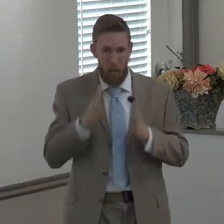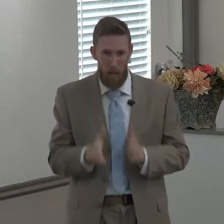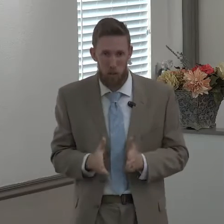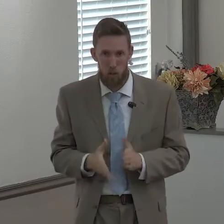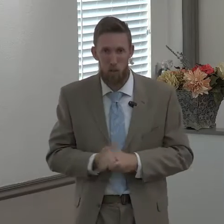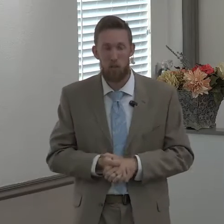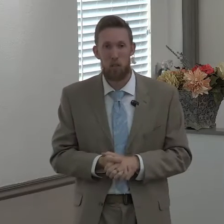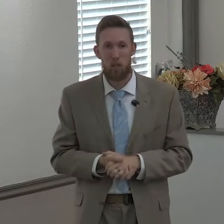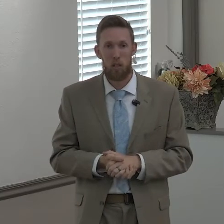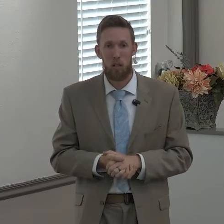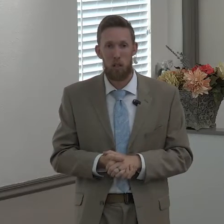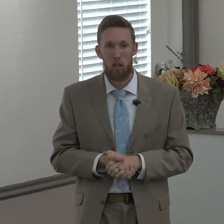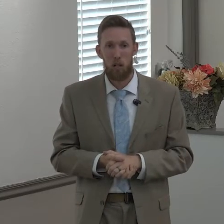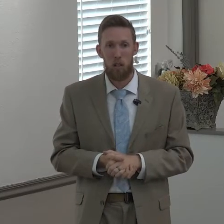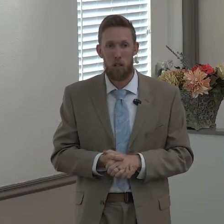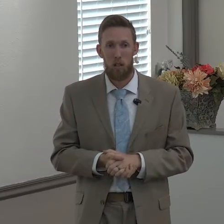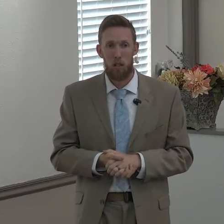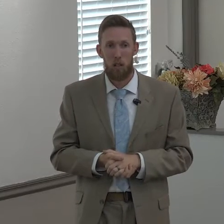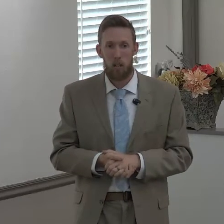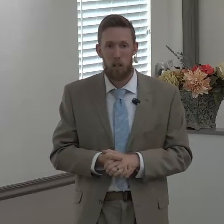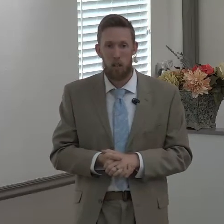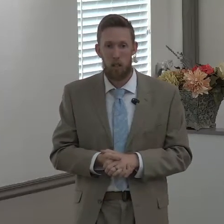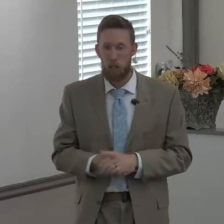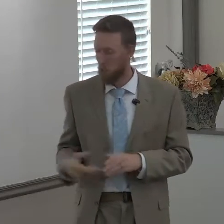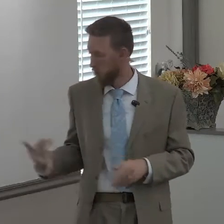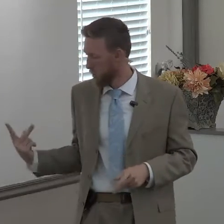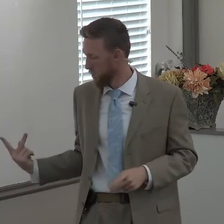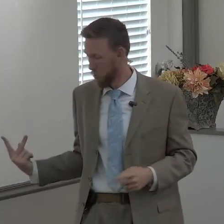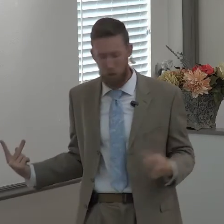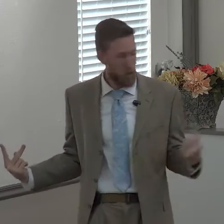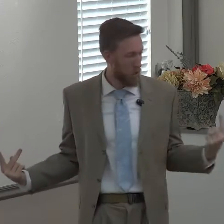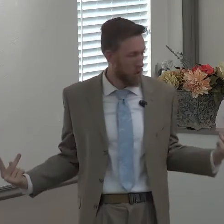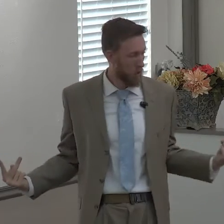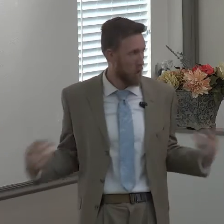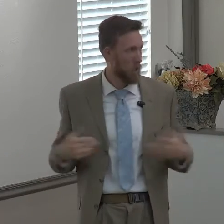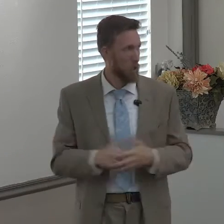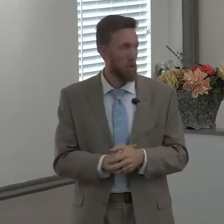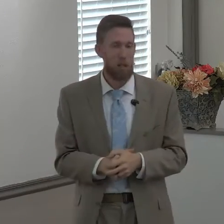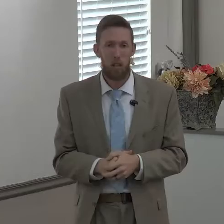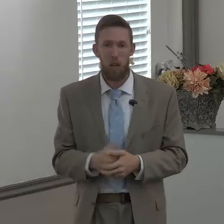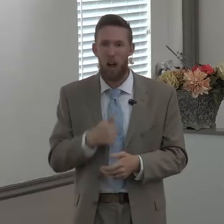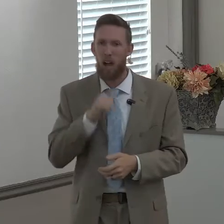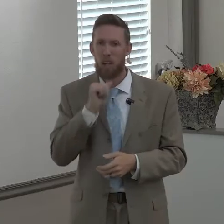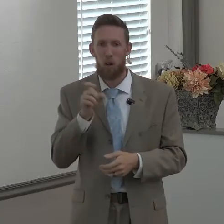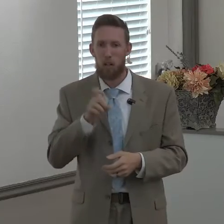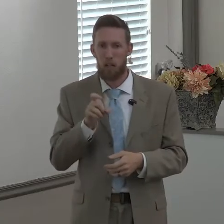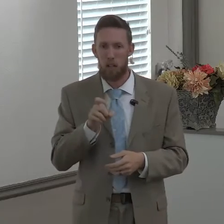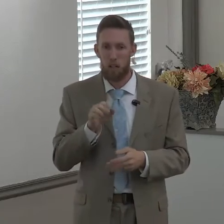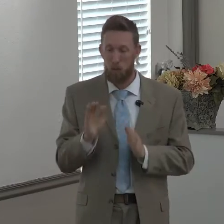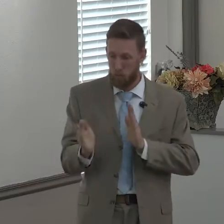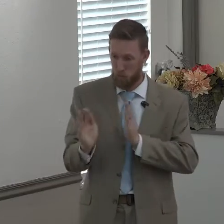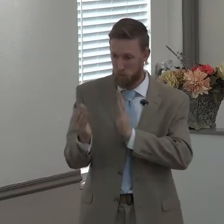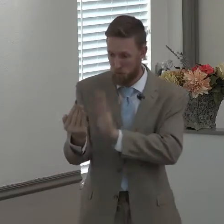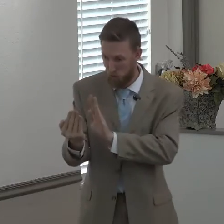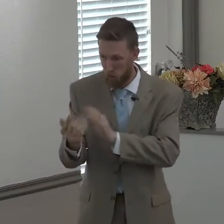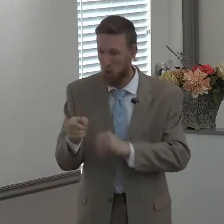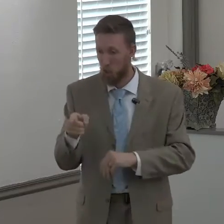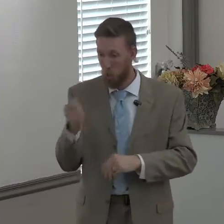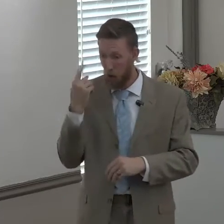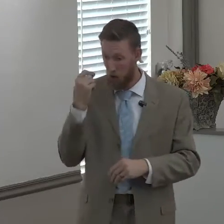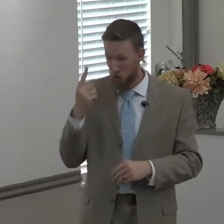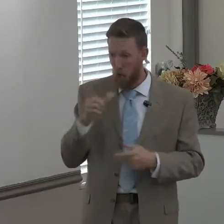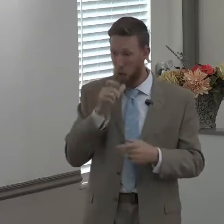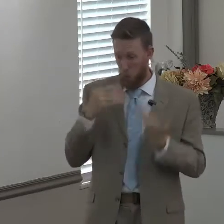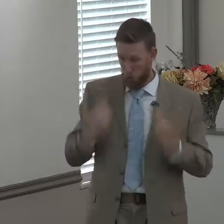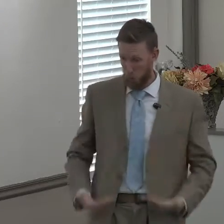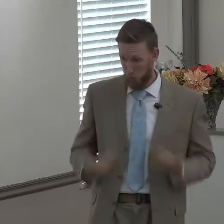for these pastors up here. Because they're very, very important to me. They're